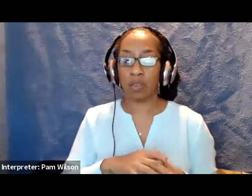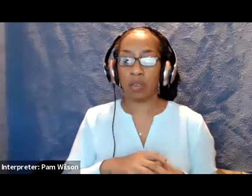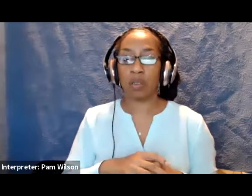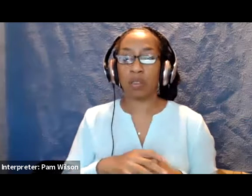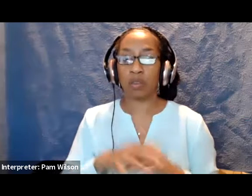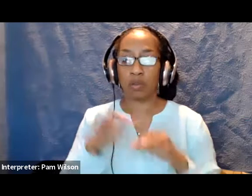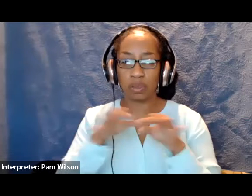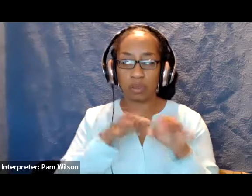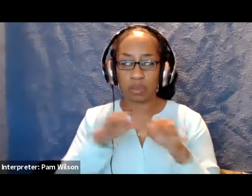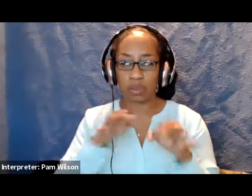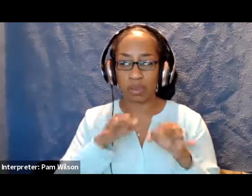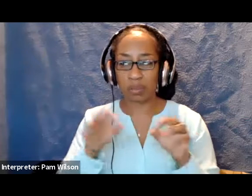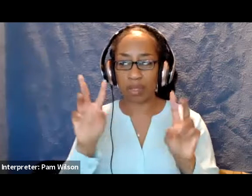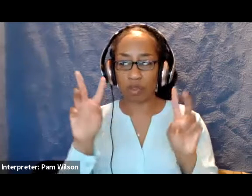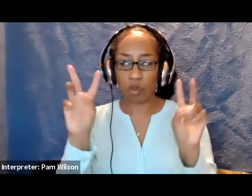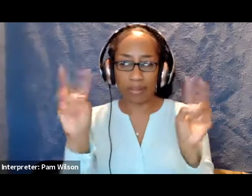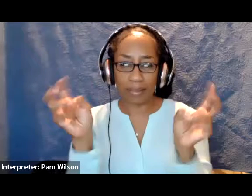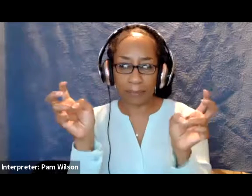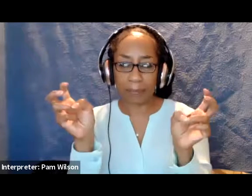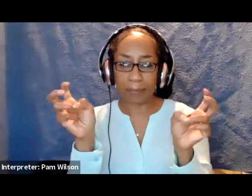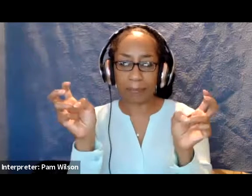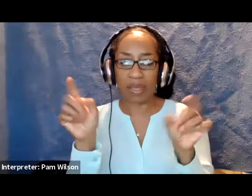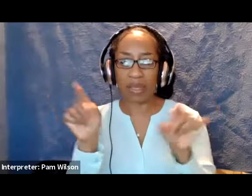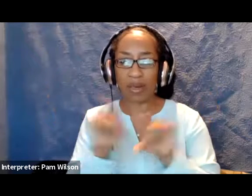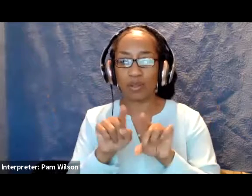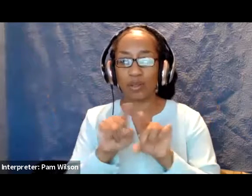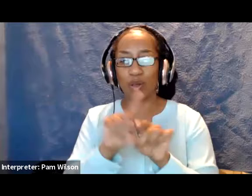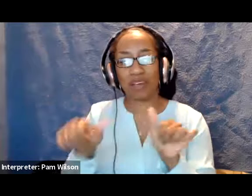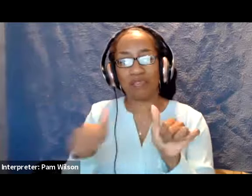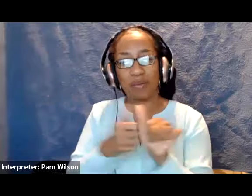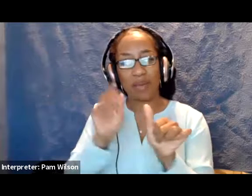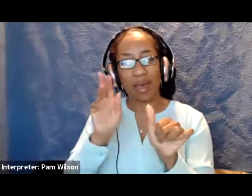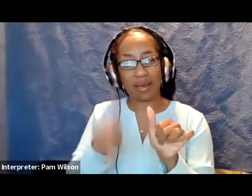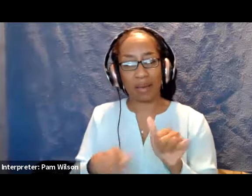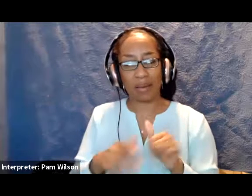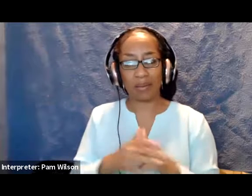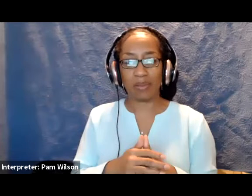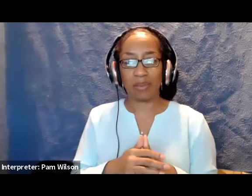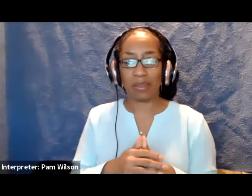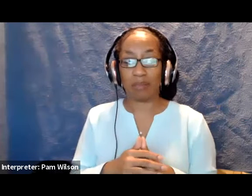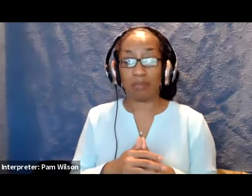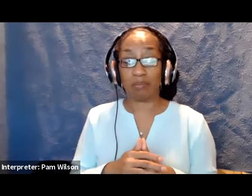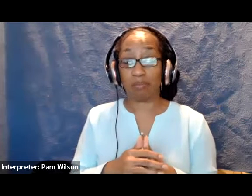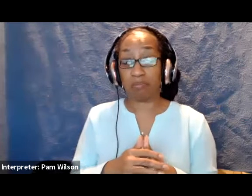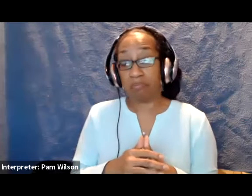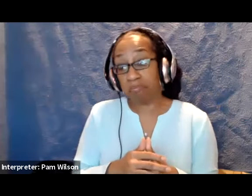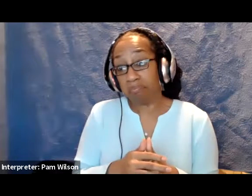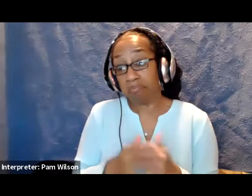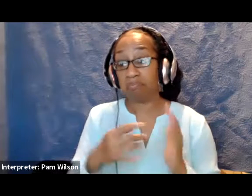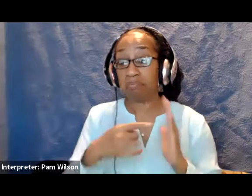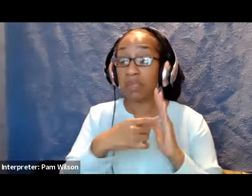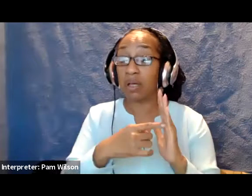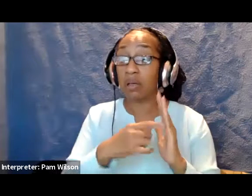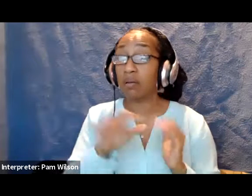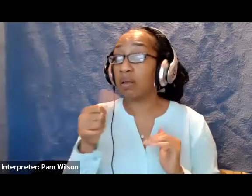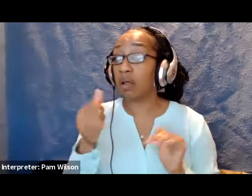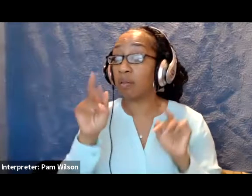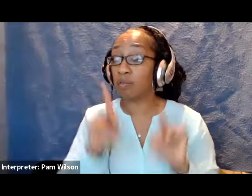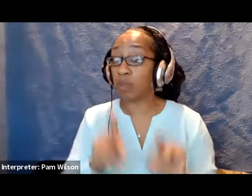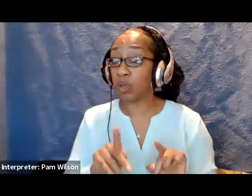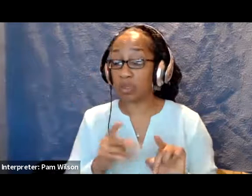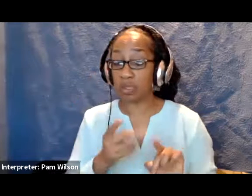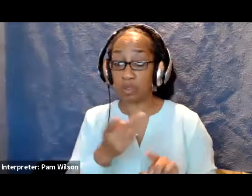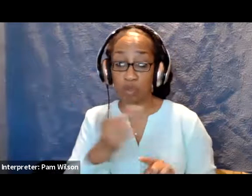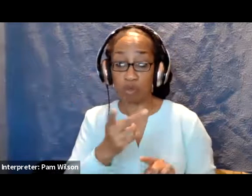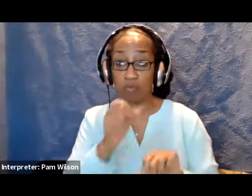theme, and you also want to have a backup. Sometimes that may be someone else who works with the person that you've chose to